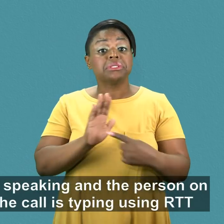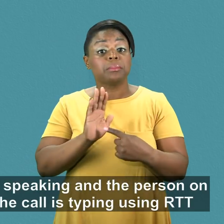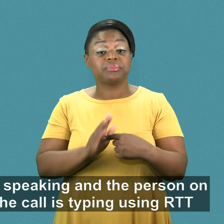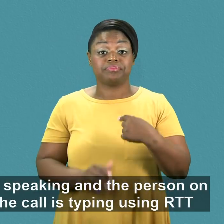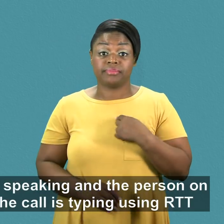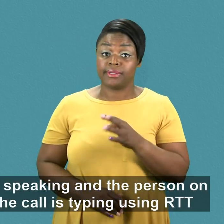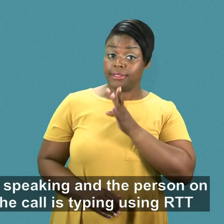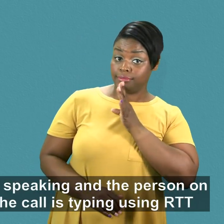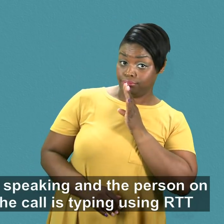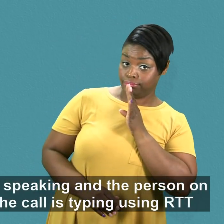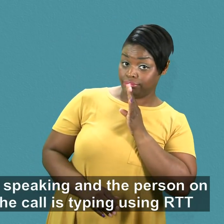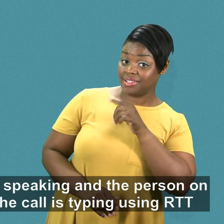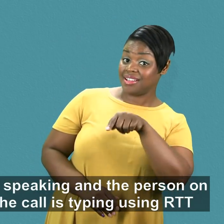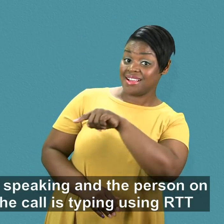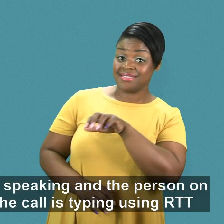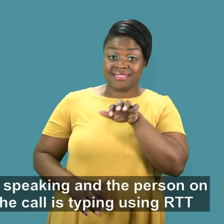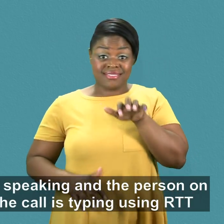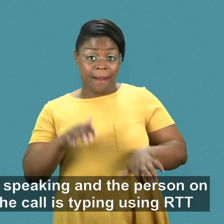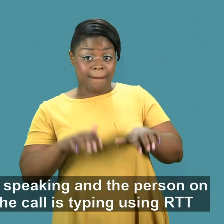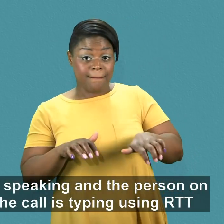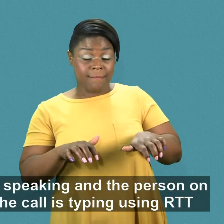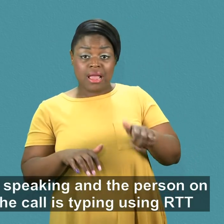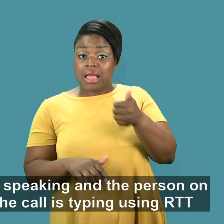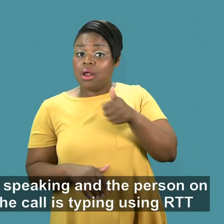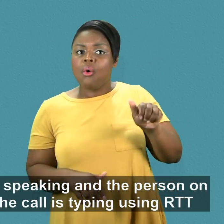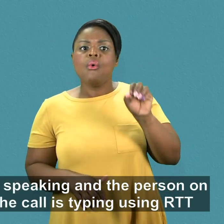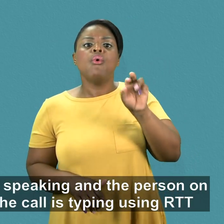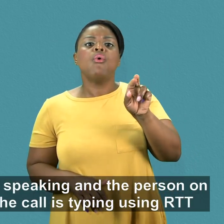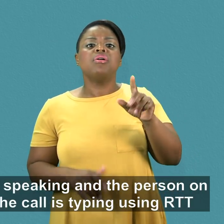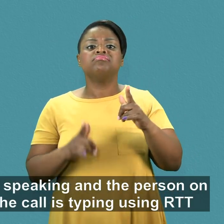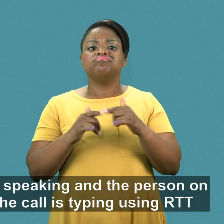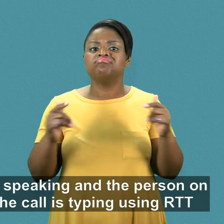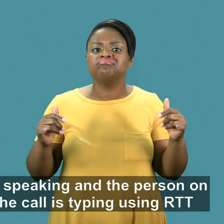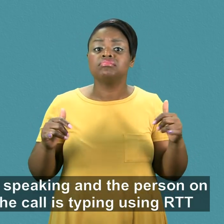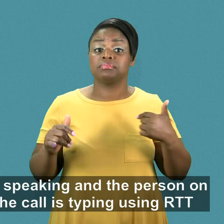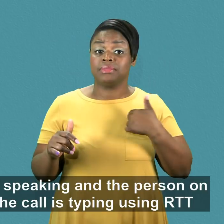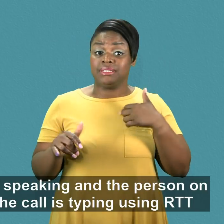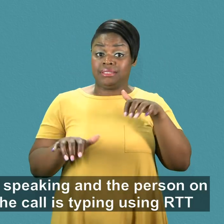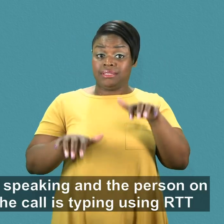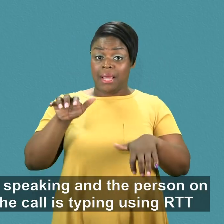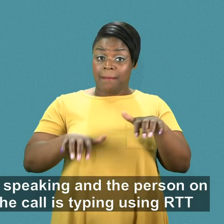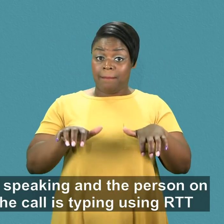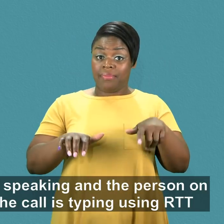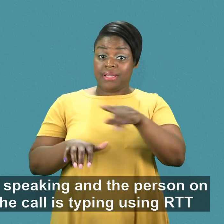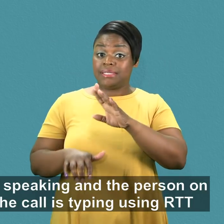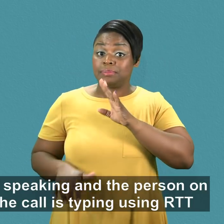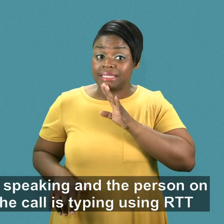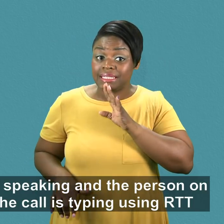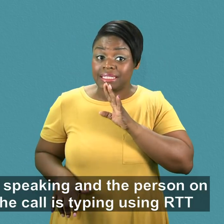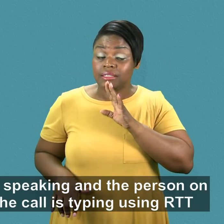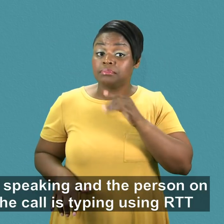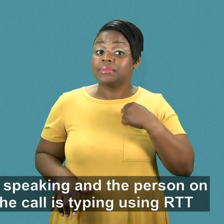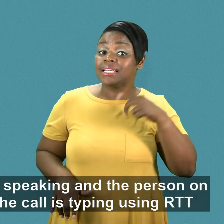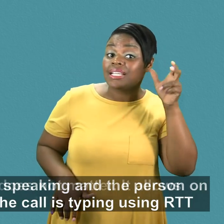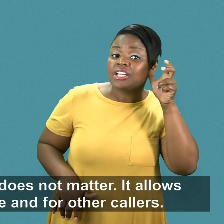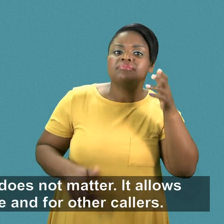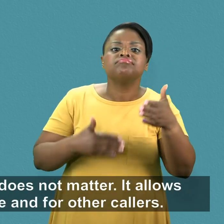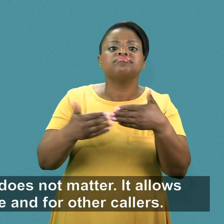example, if I am speaking and the person on the other side of the call is typing using RTT, or vice